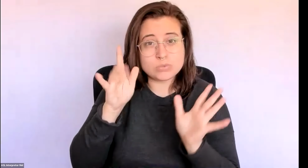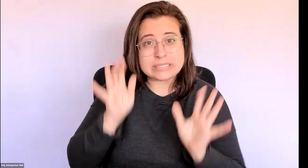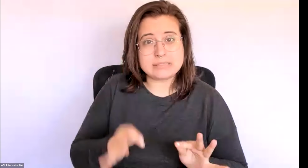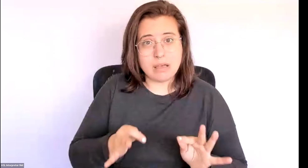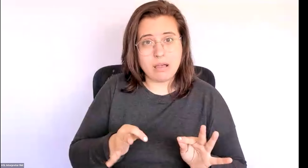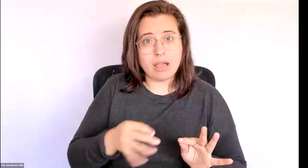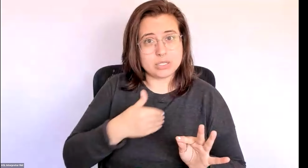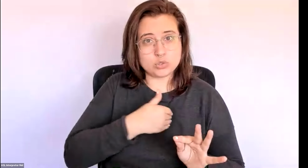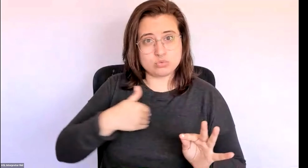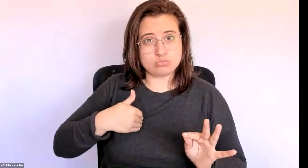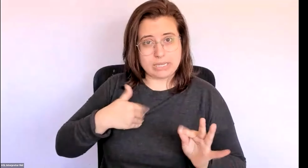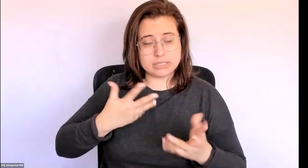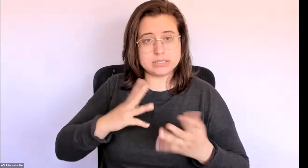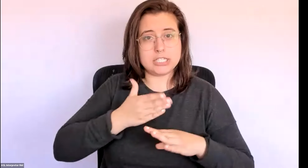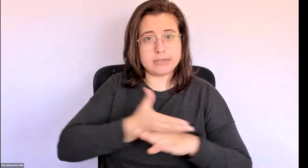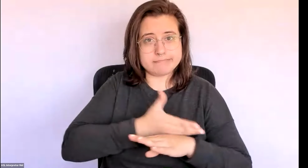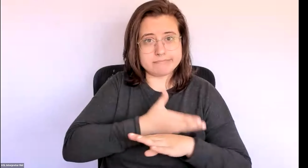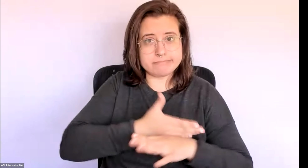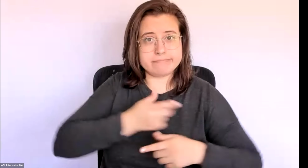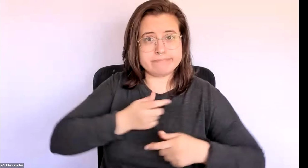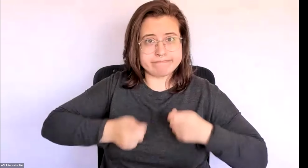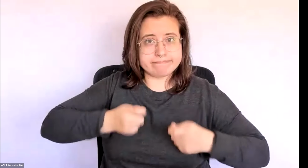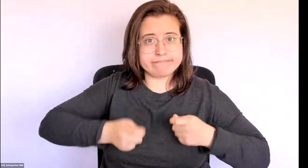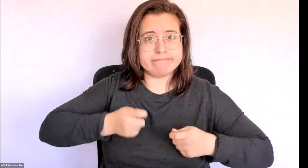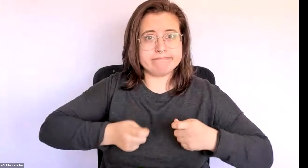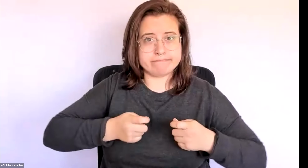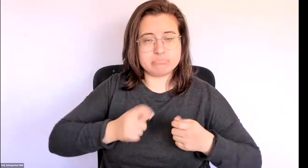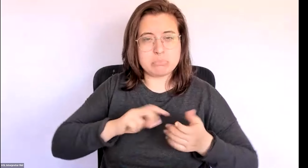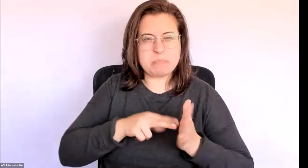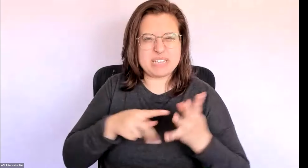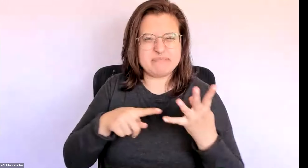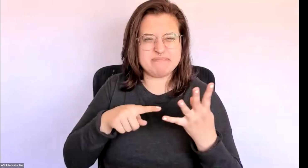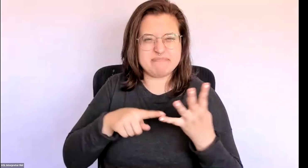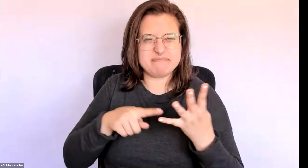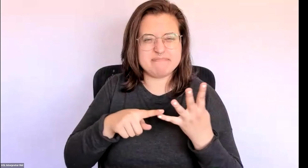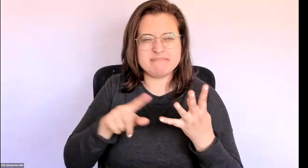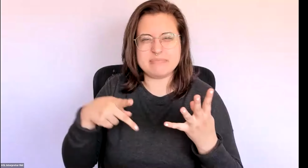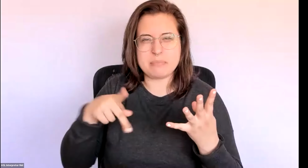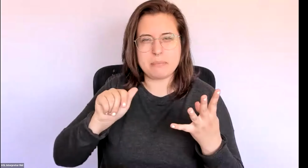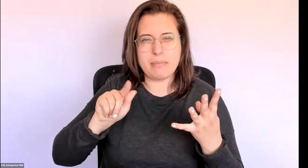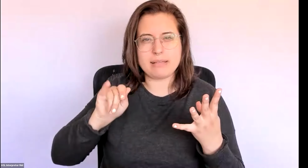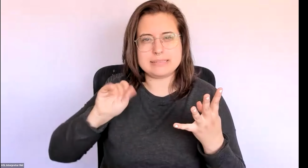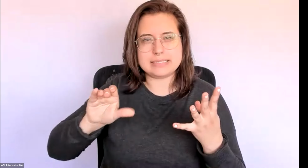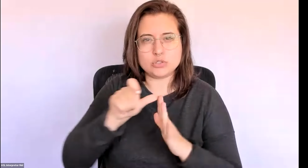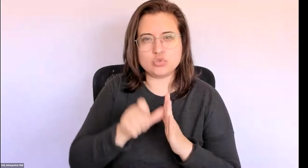reconstruction, you will also have a plastic surgeon on your team.